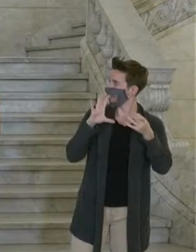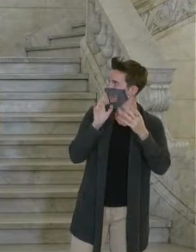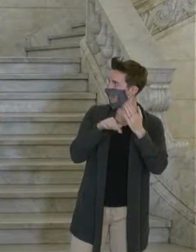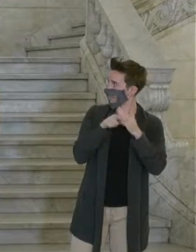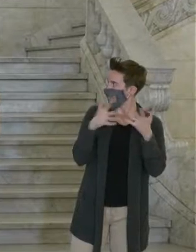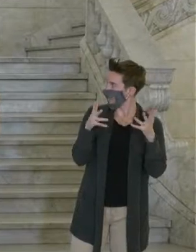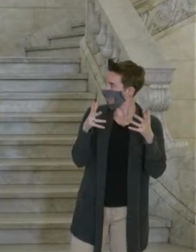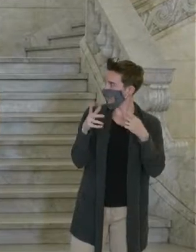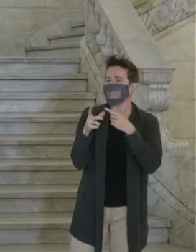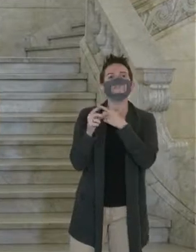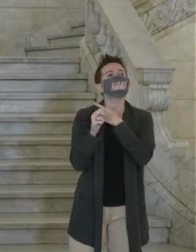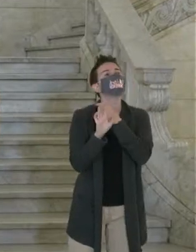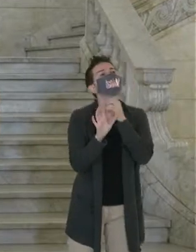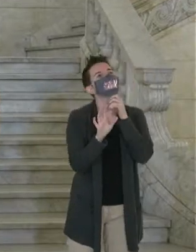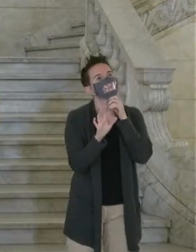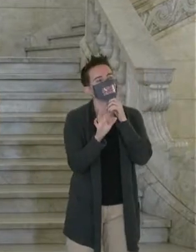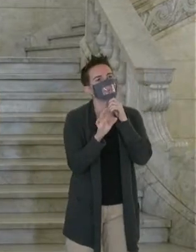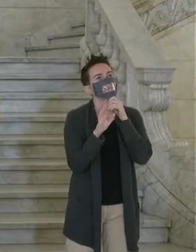Well,